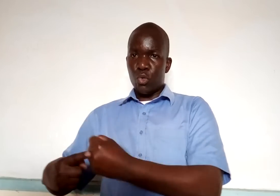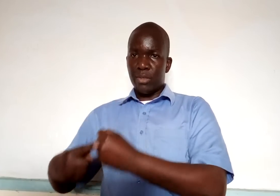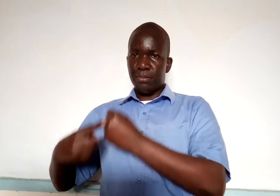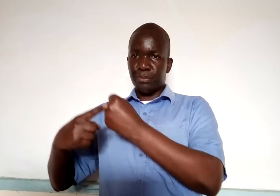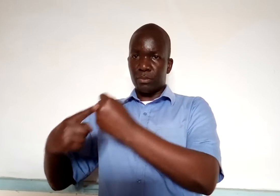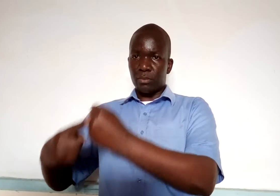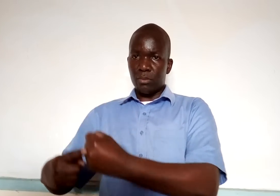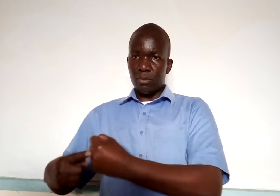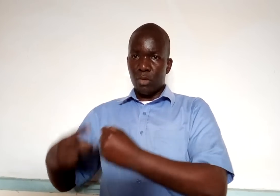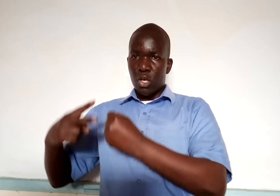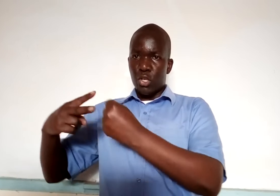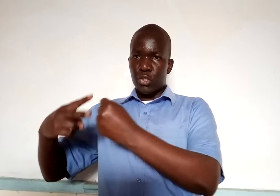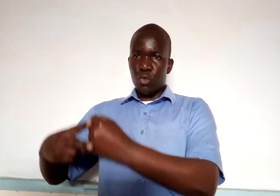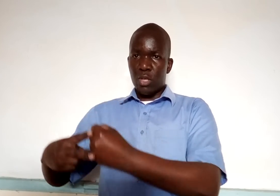June, July,